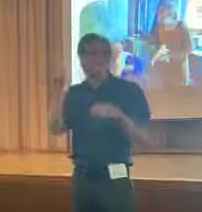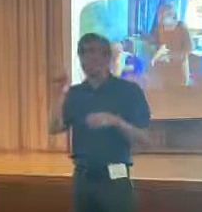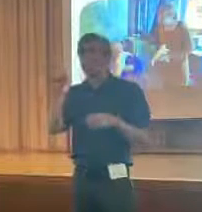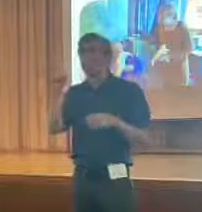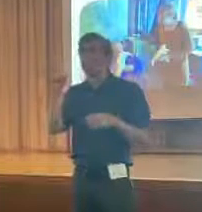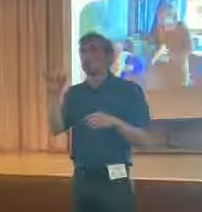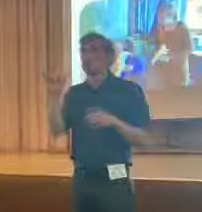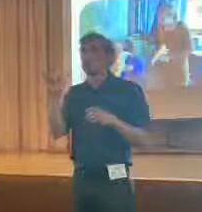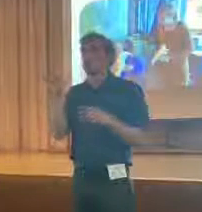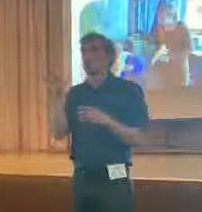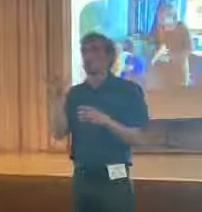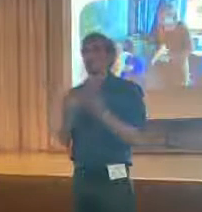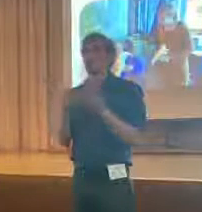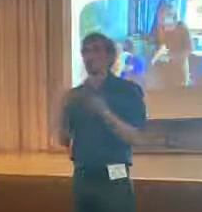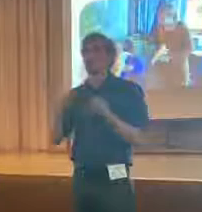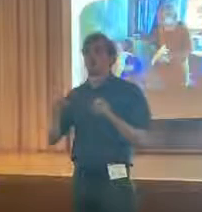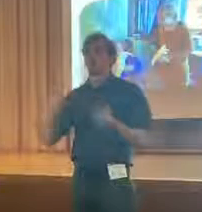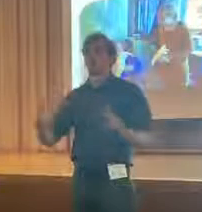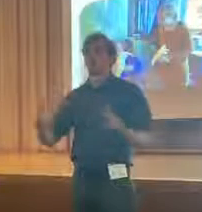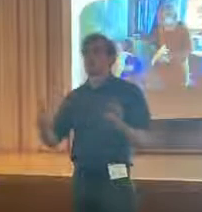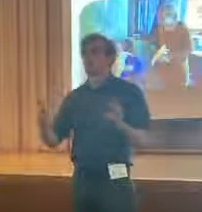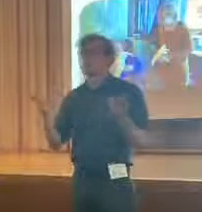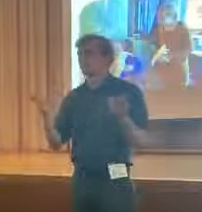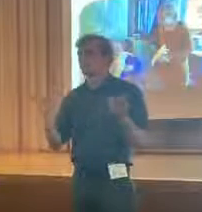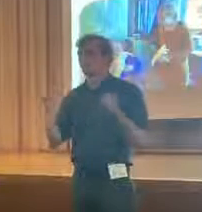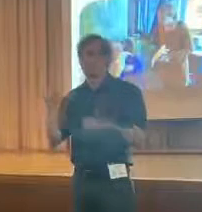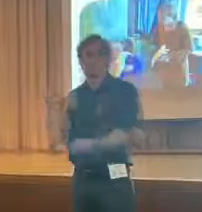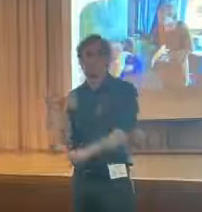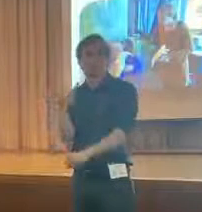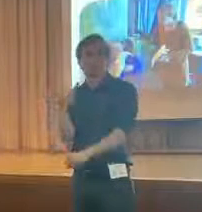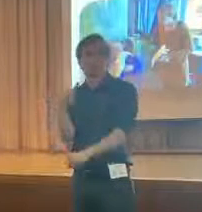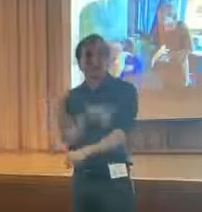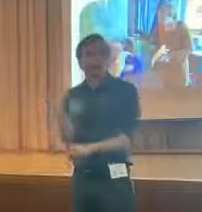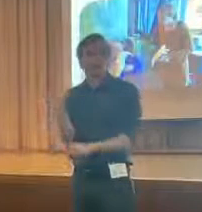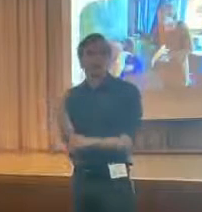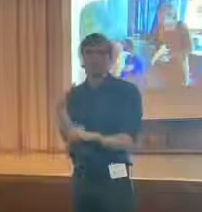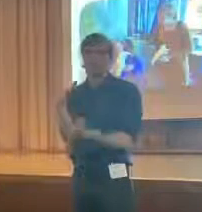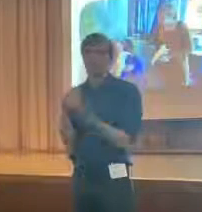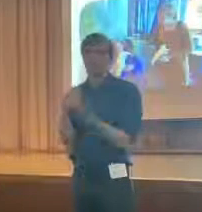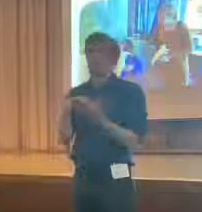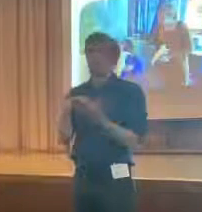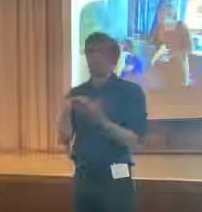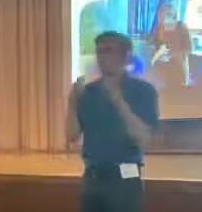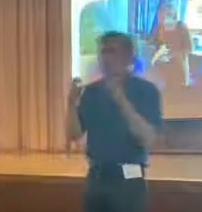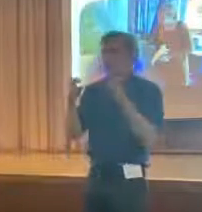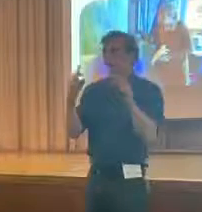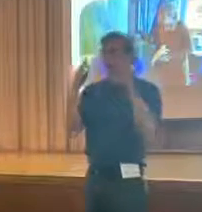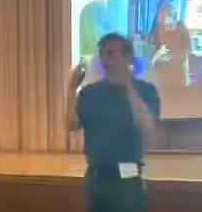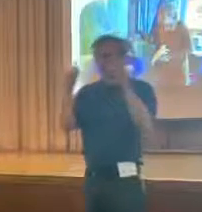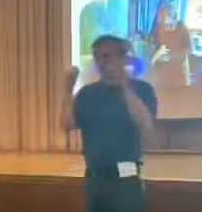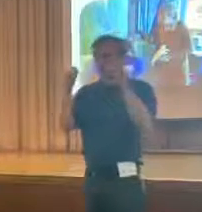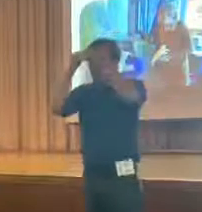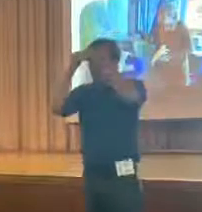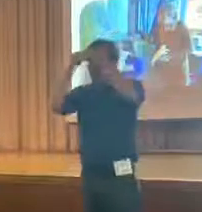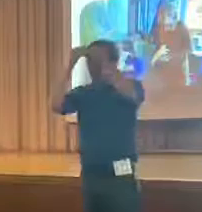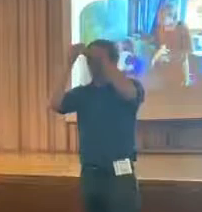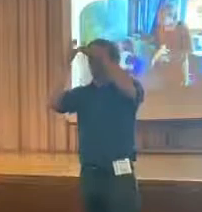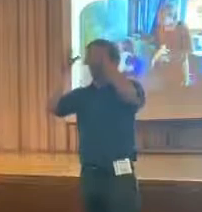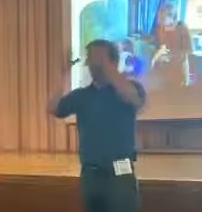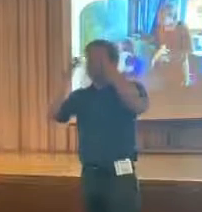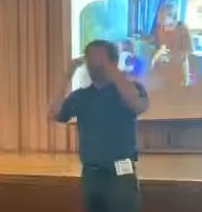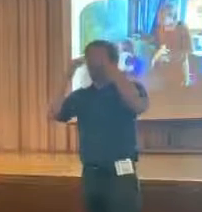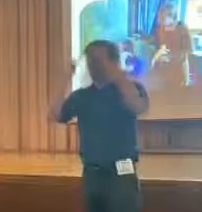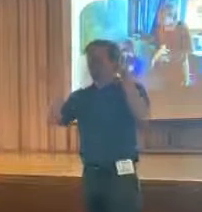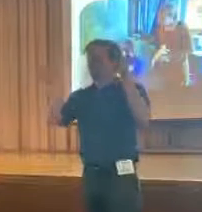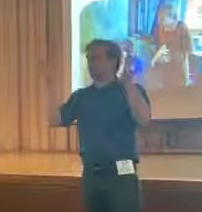people's lives, to educate, as you know, but also to include people who were